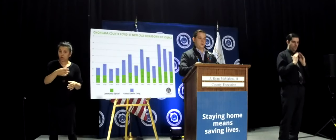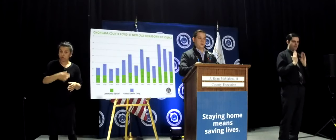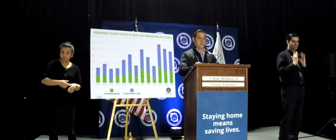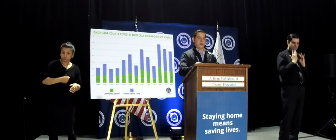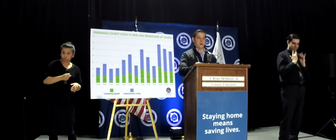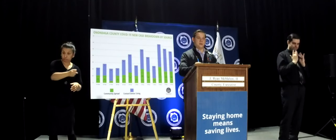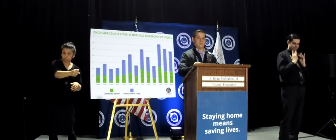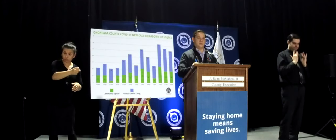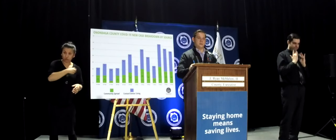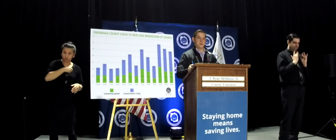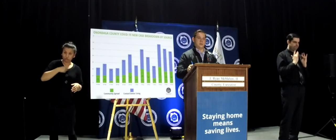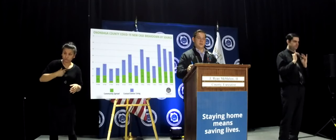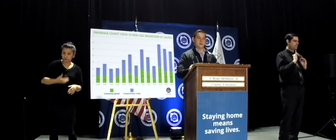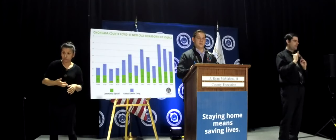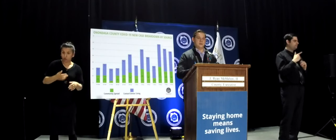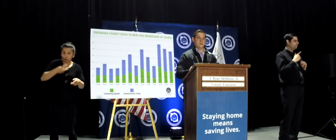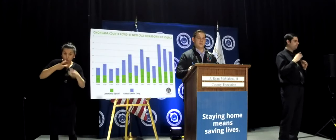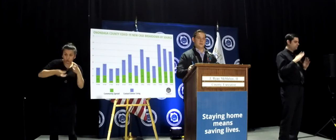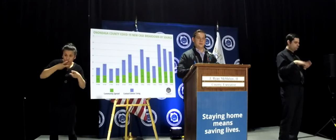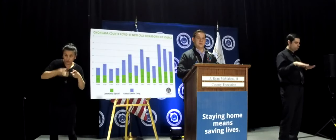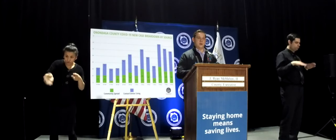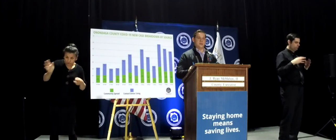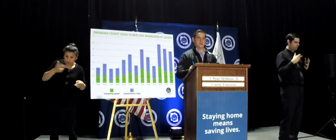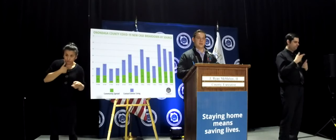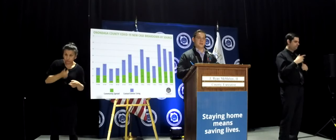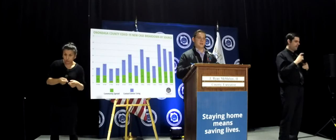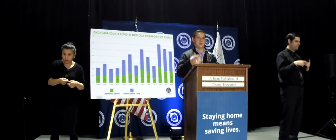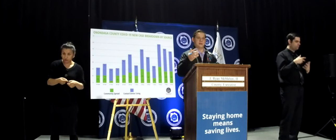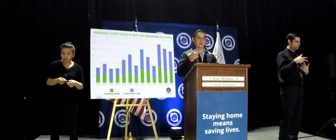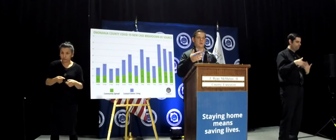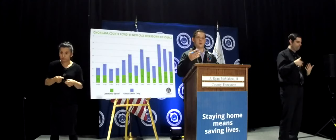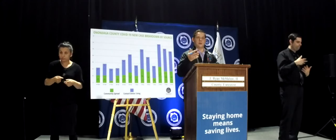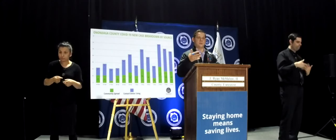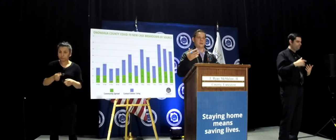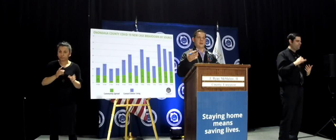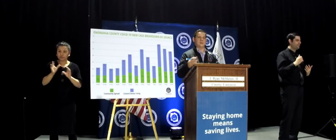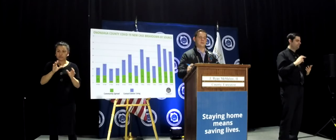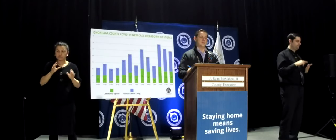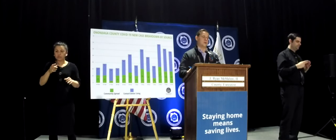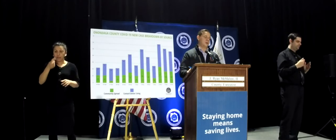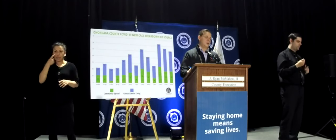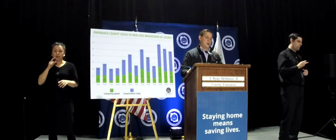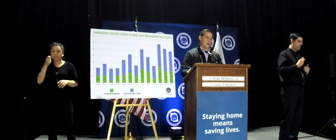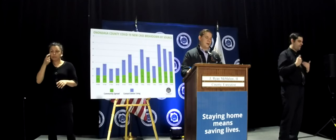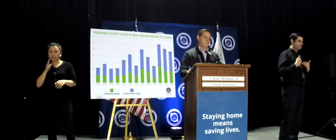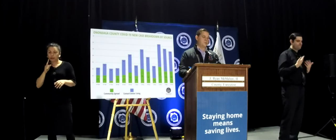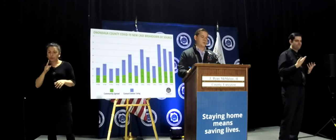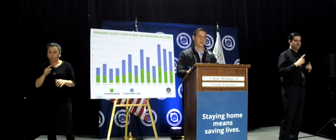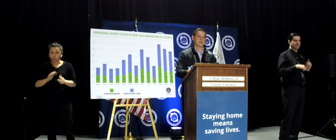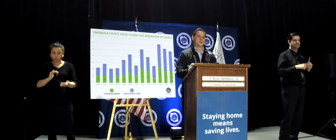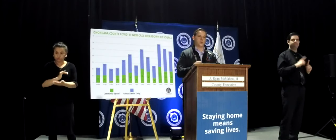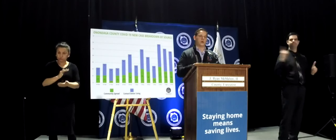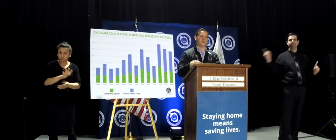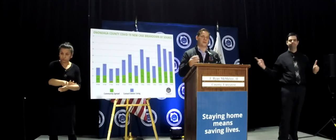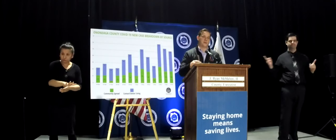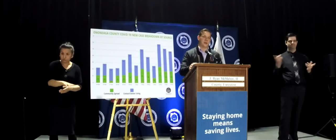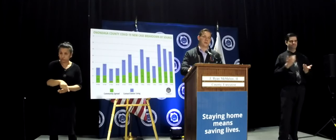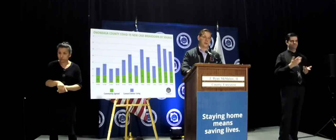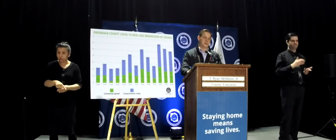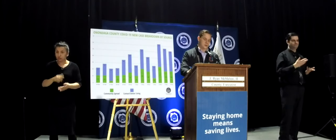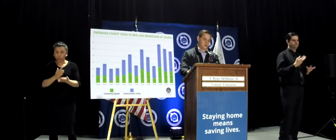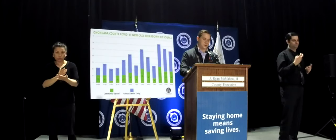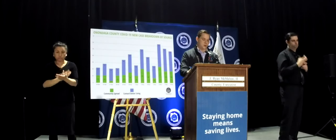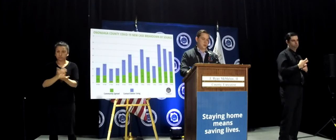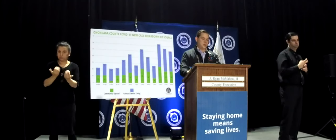if you're a parent and you need to watch your kids, how's that going to work? You can't. So that doesn't work for